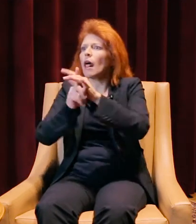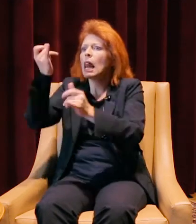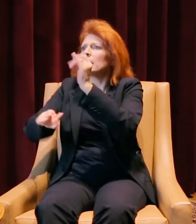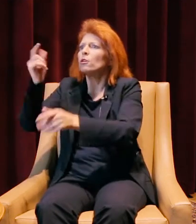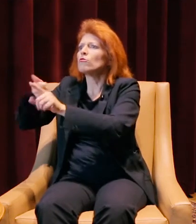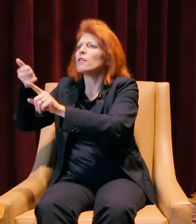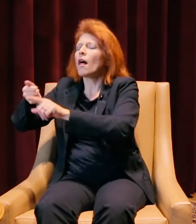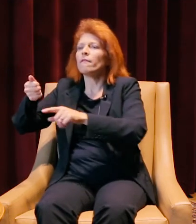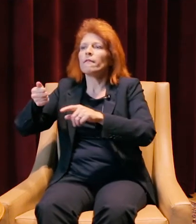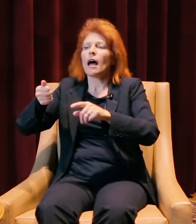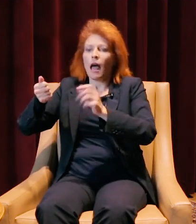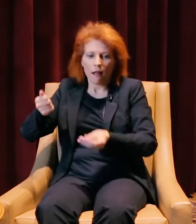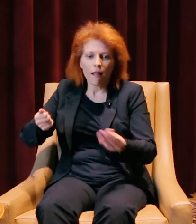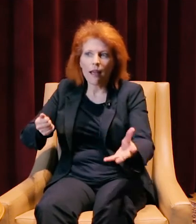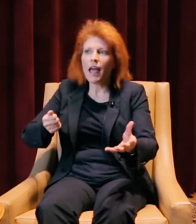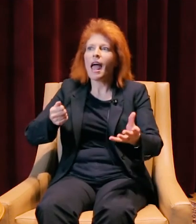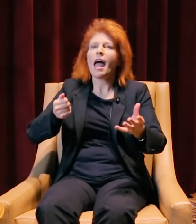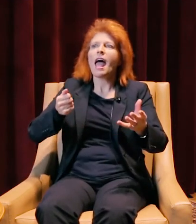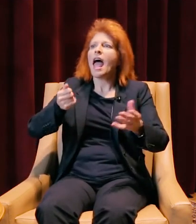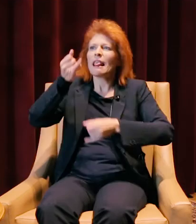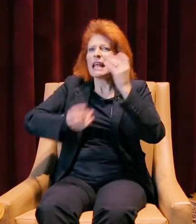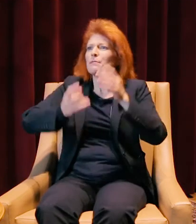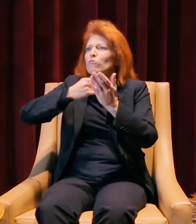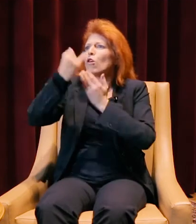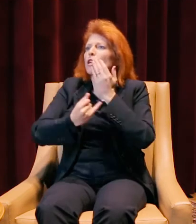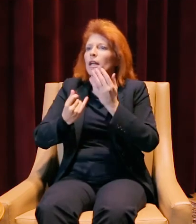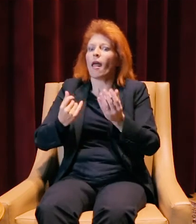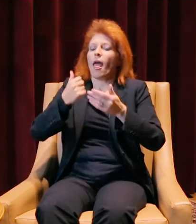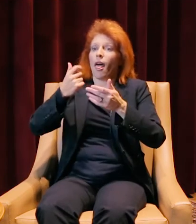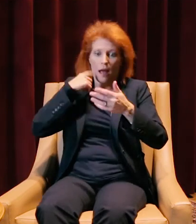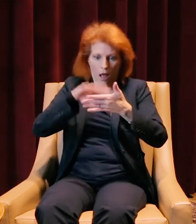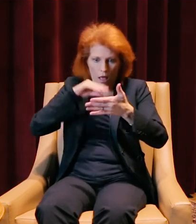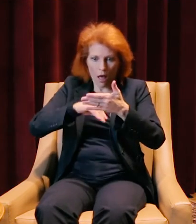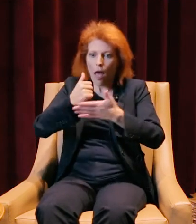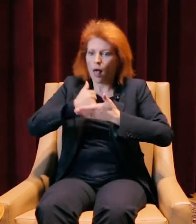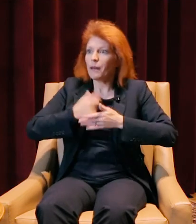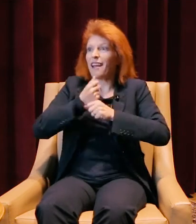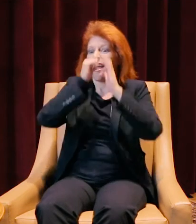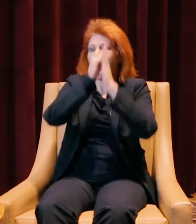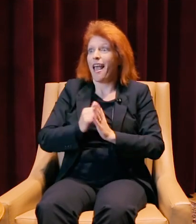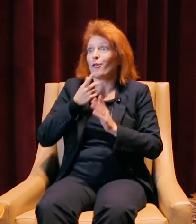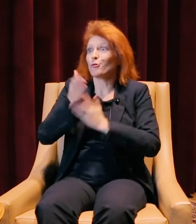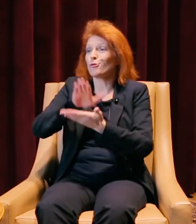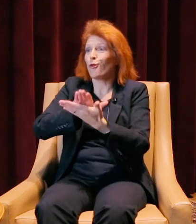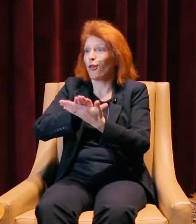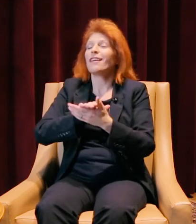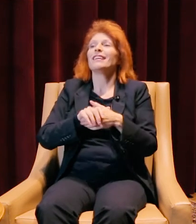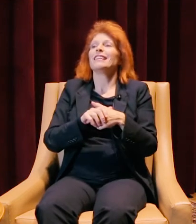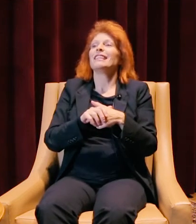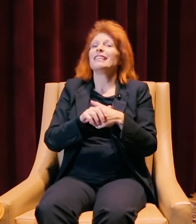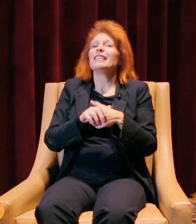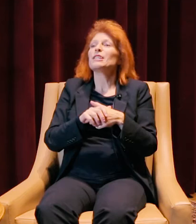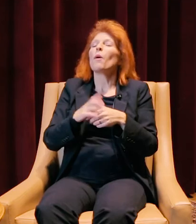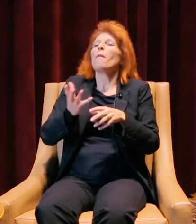to remember on the way to school. And I always got A's with these last minute projects. She also taught me some bad habits, but you can get away with not a lot